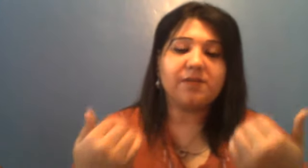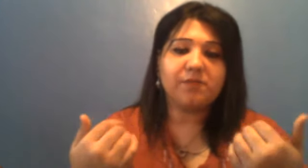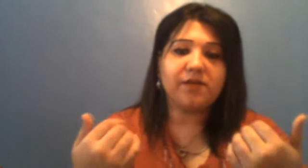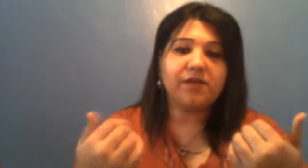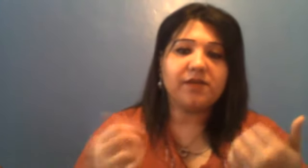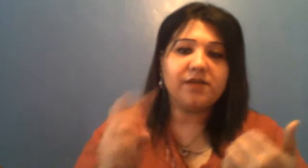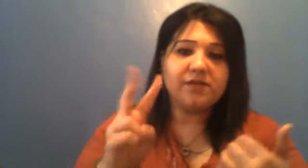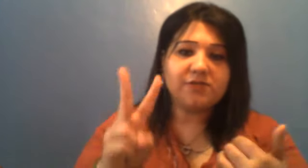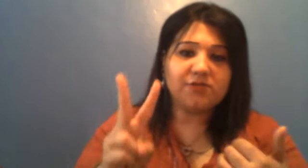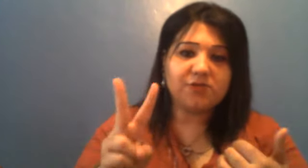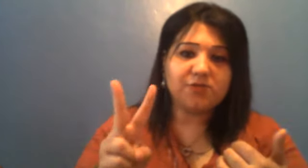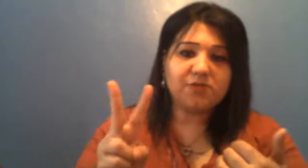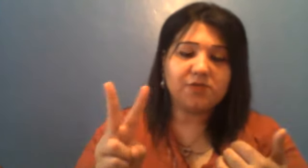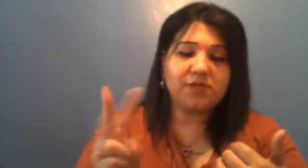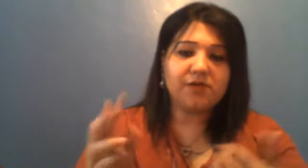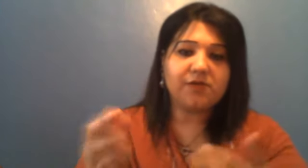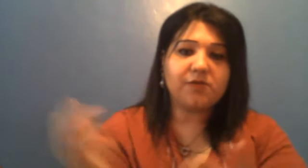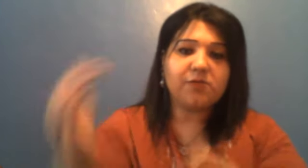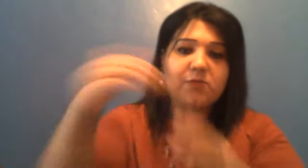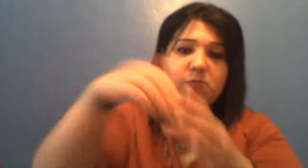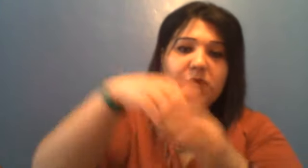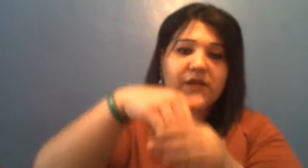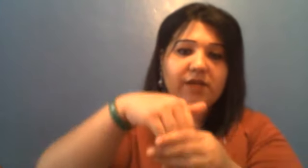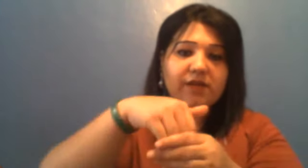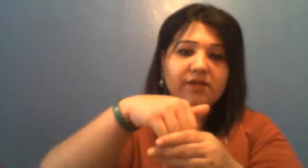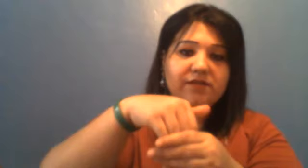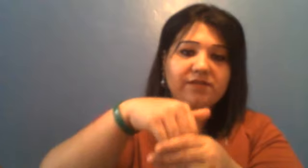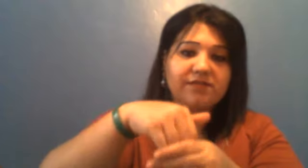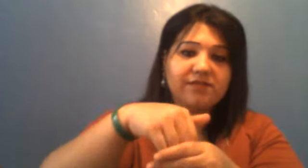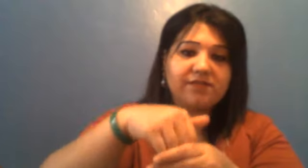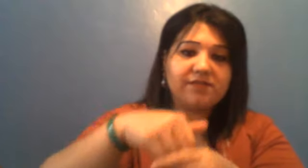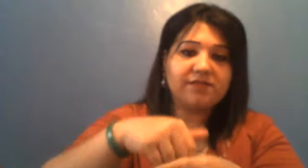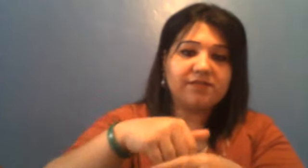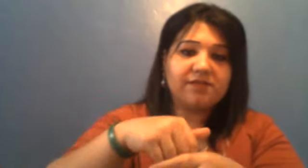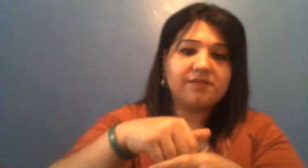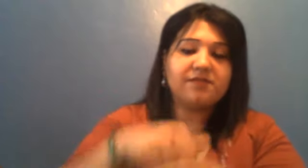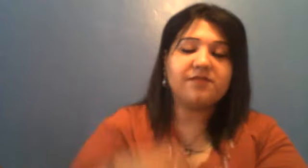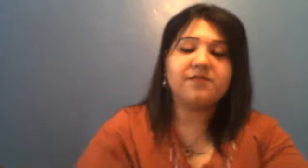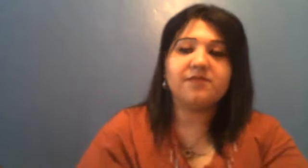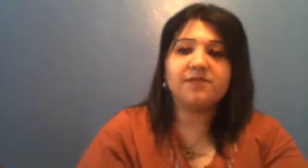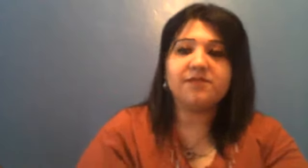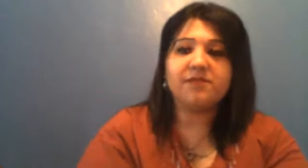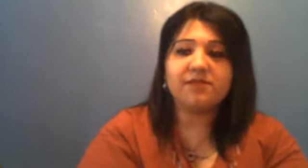coming to the wedding. Yeah.